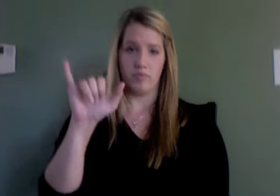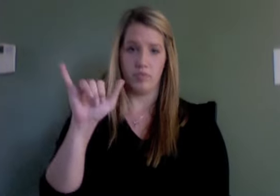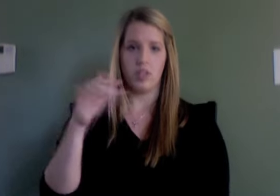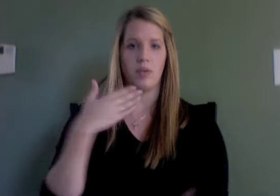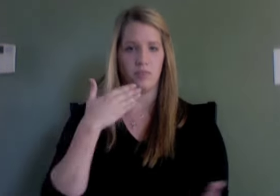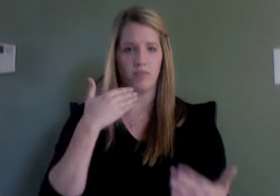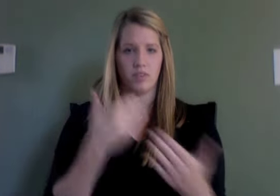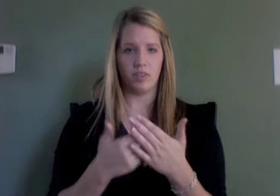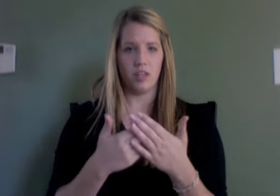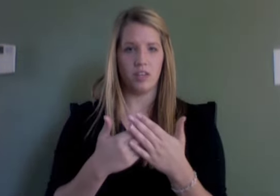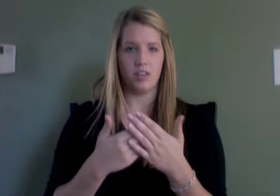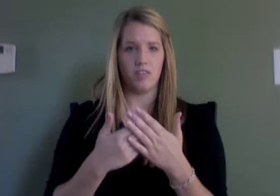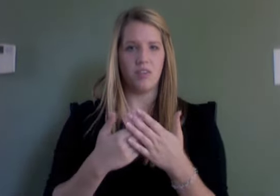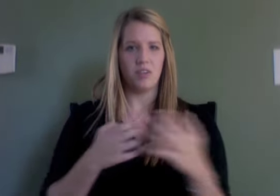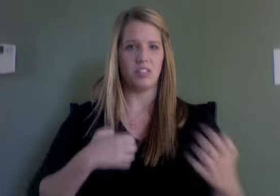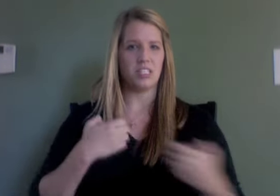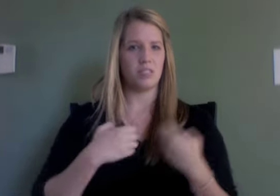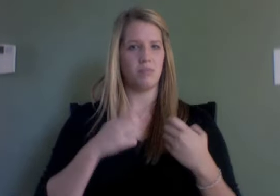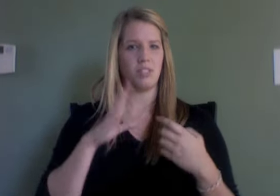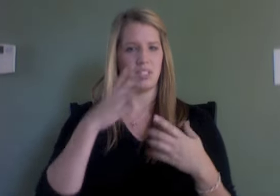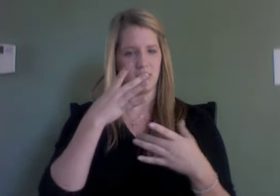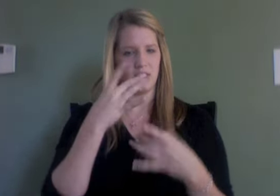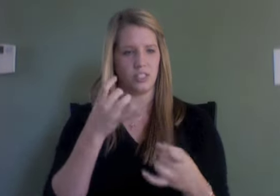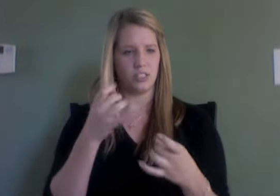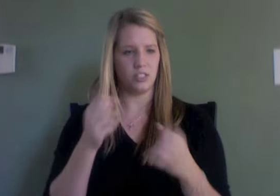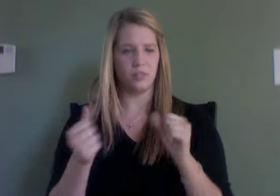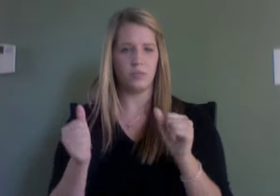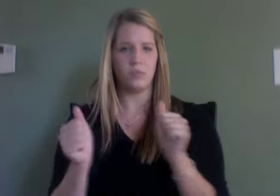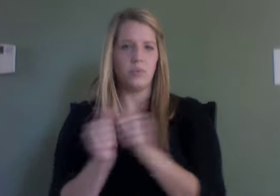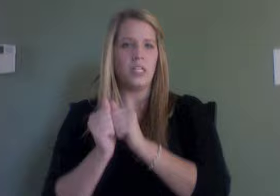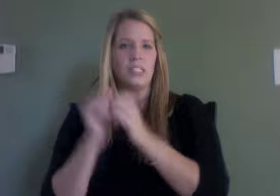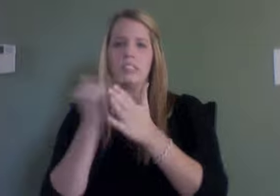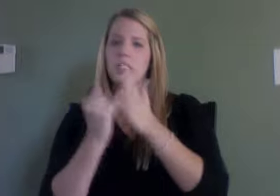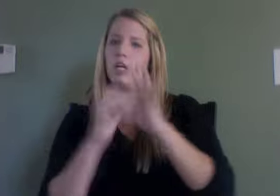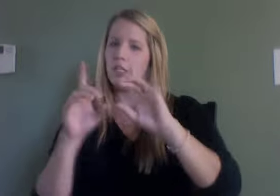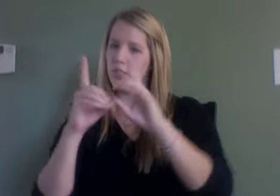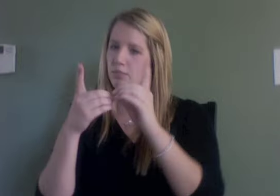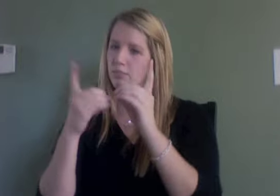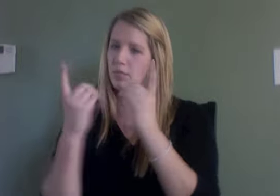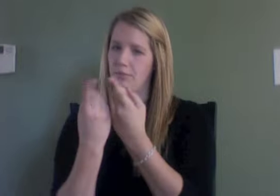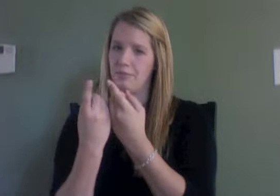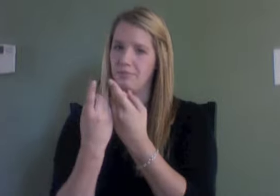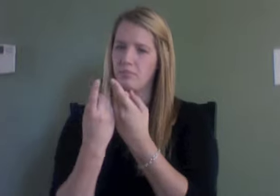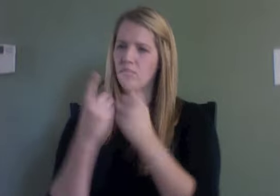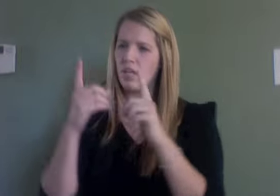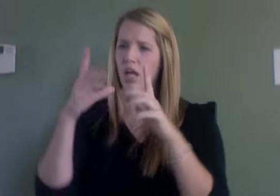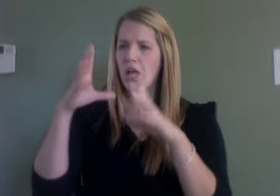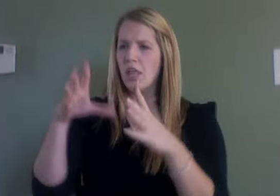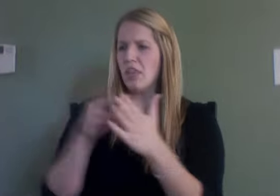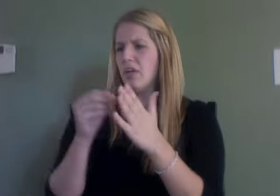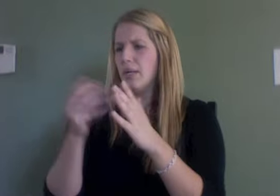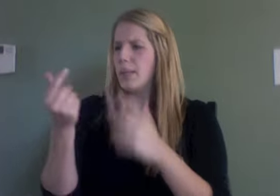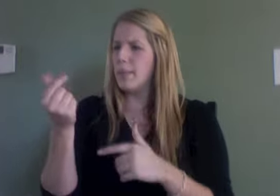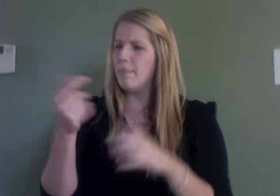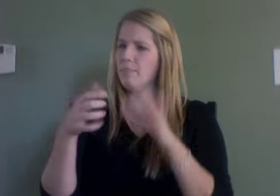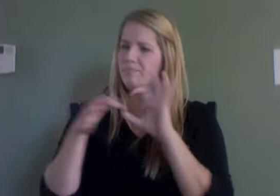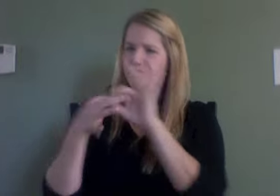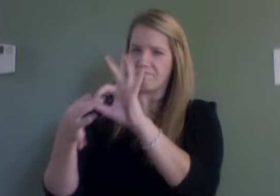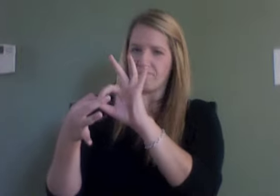coming and expressing some interest in the art department and in learning a little bit about our photography program. So my name is Doug,